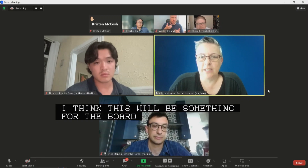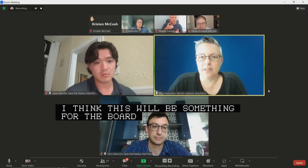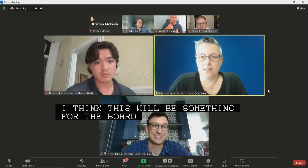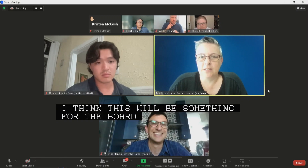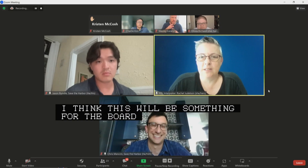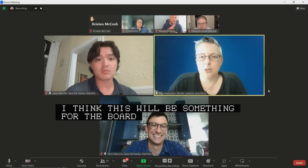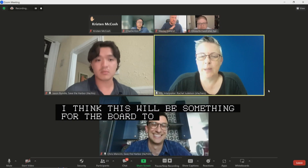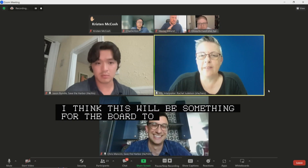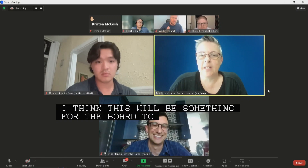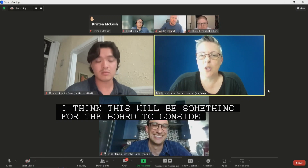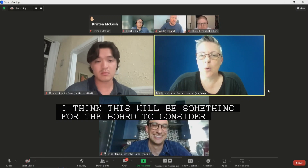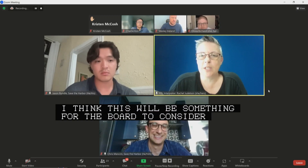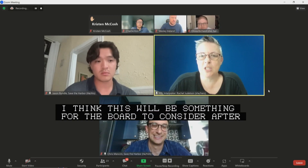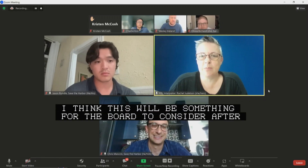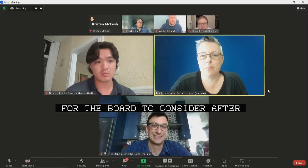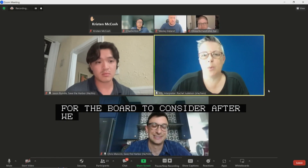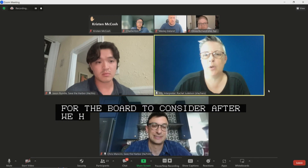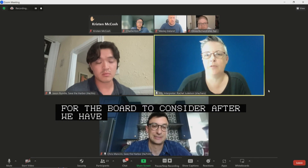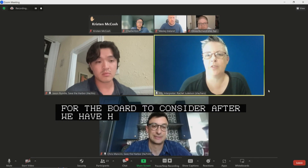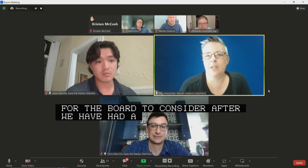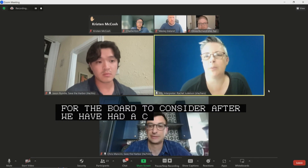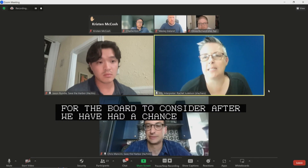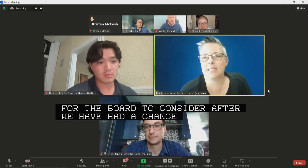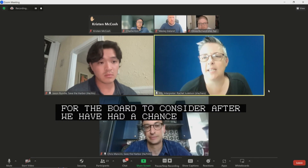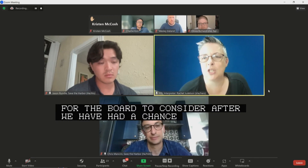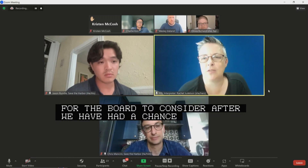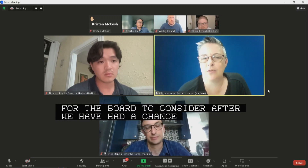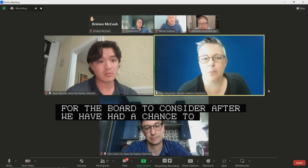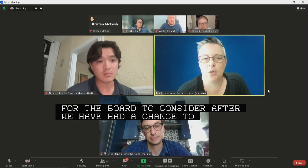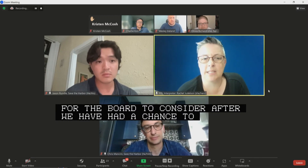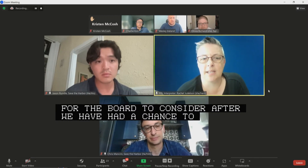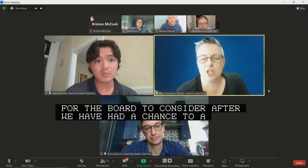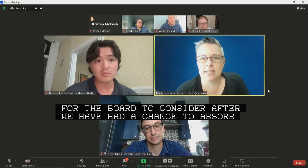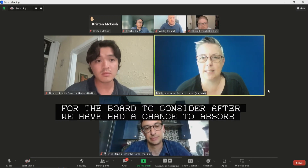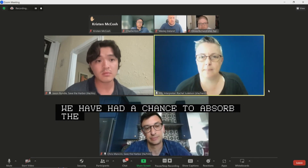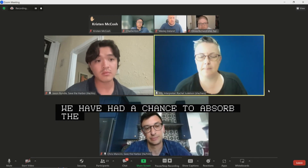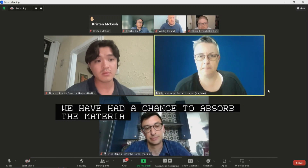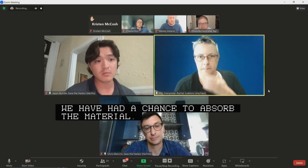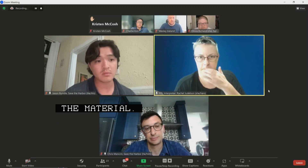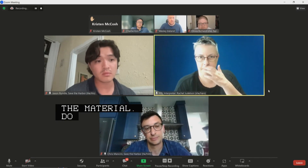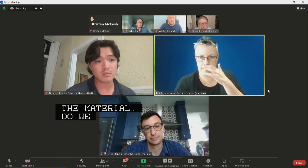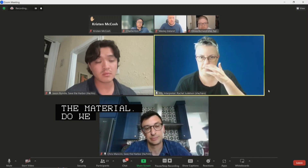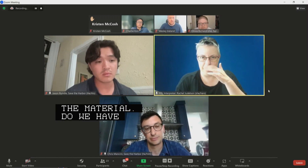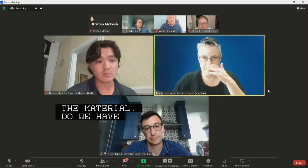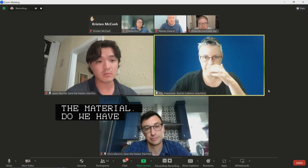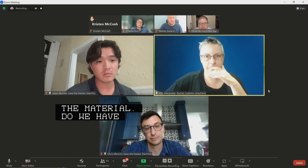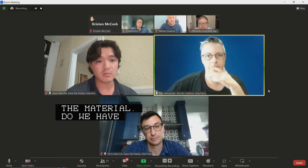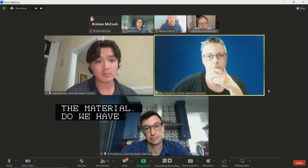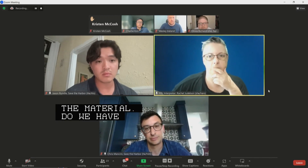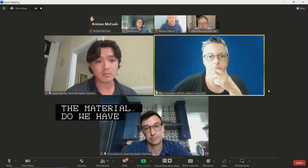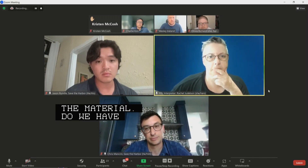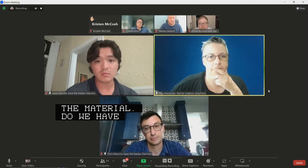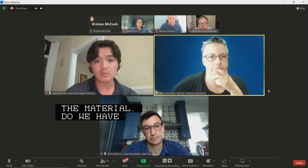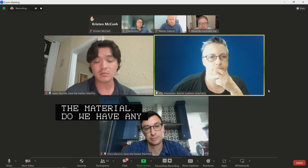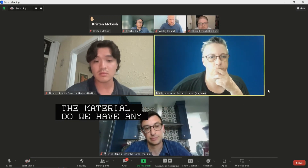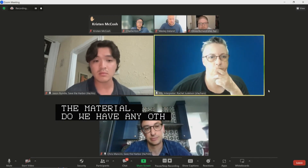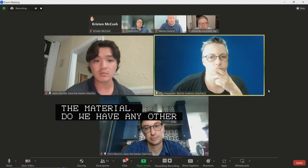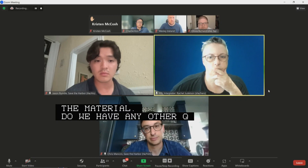the material. Do we have any other questions from the board for the presentation from Chris and Jason?